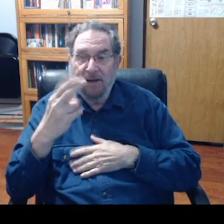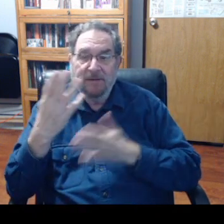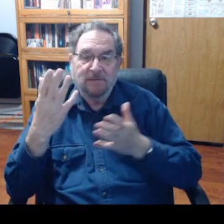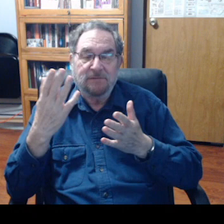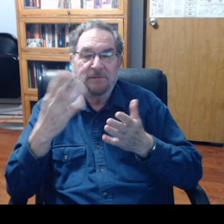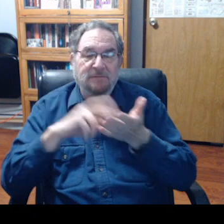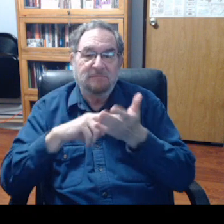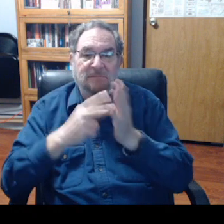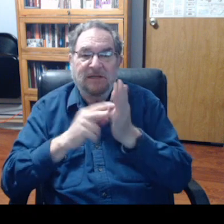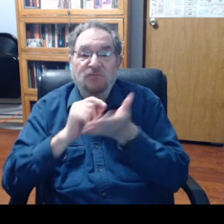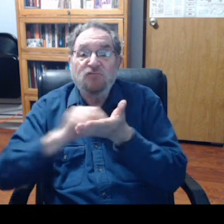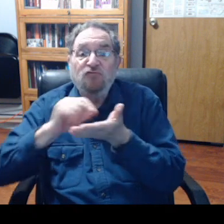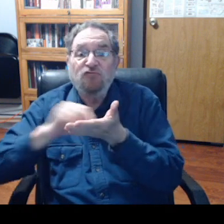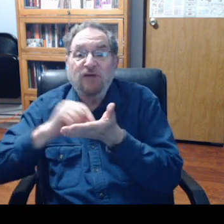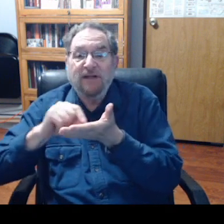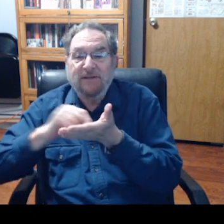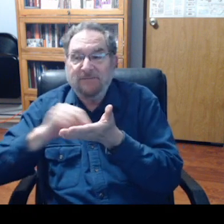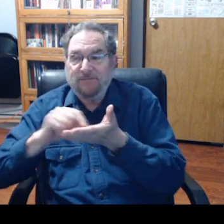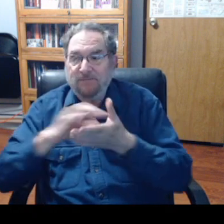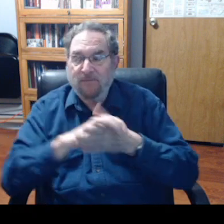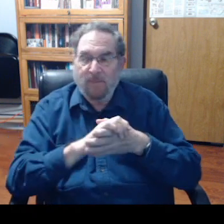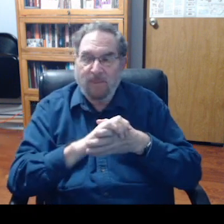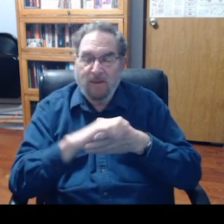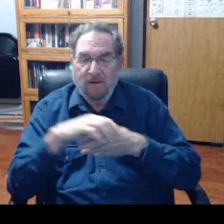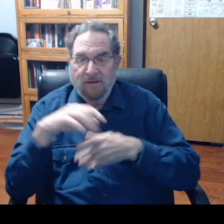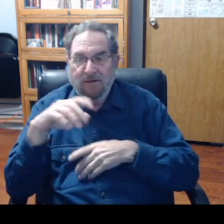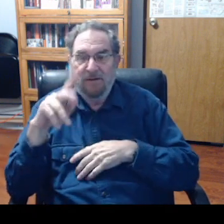Ketubah mean written.